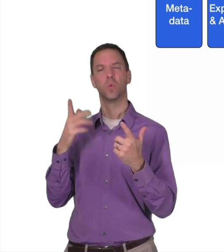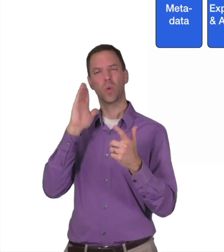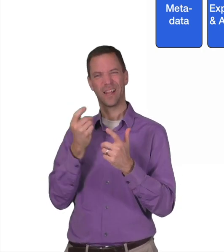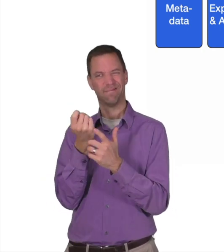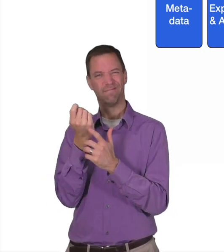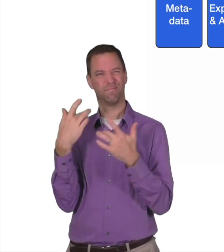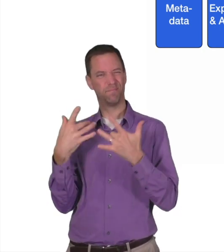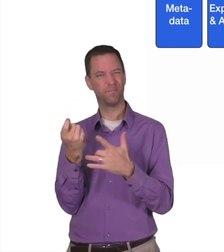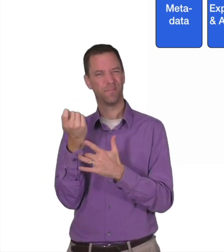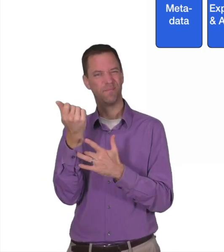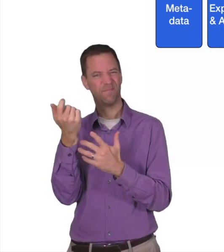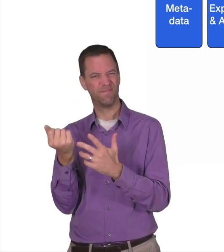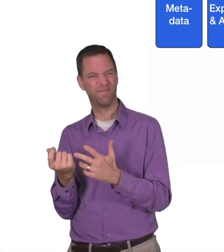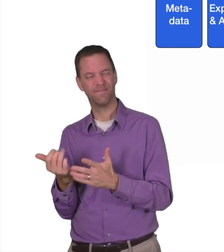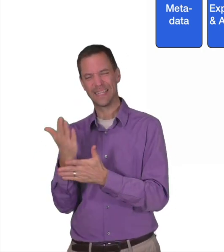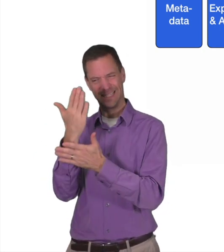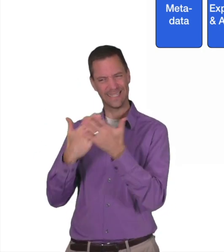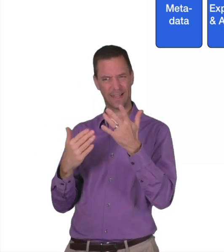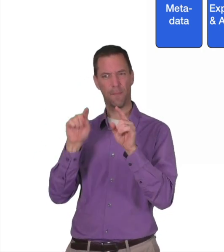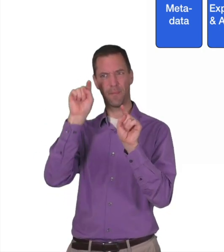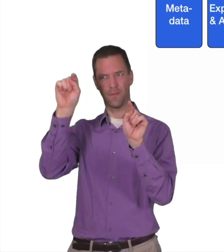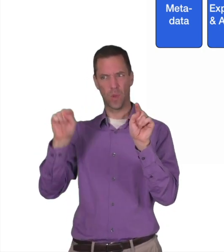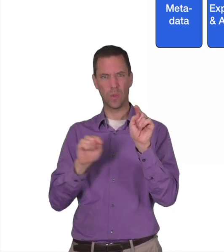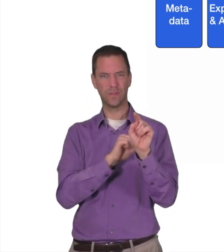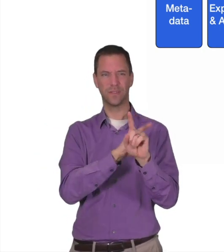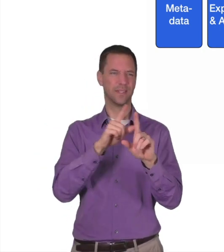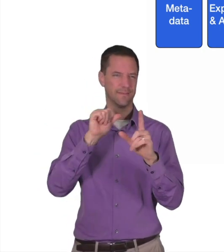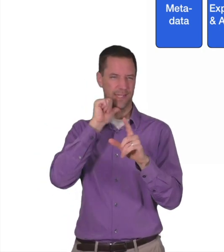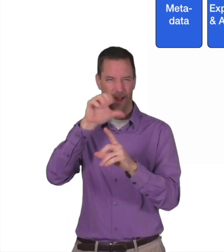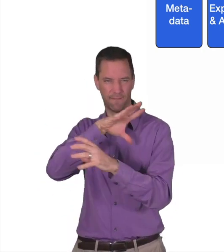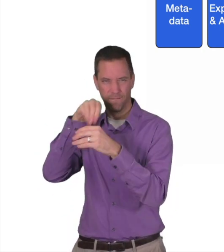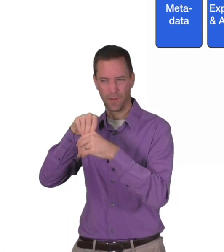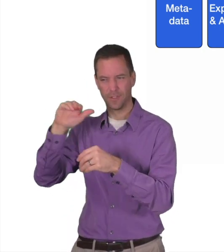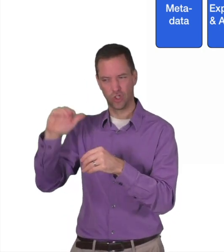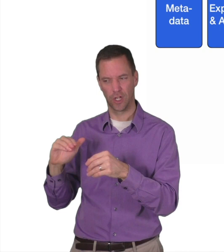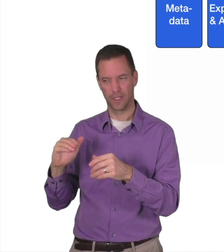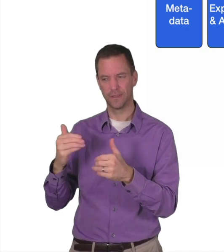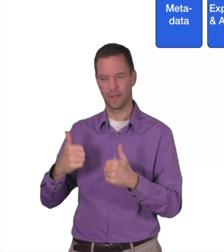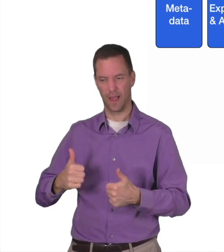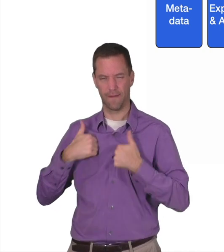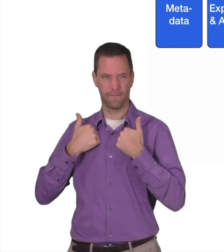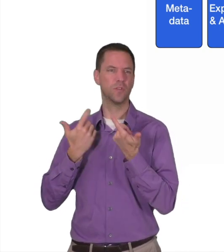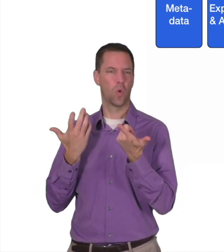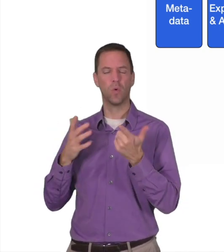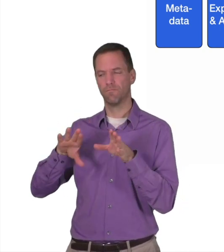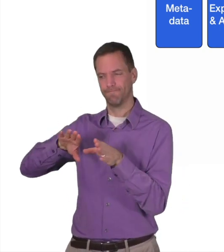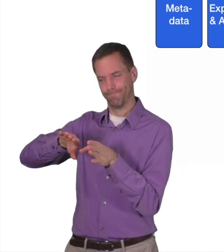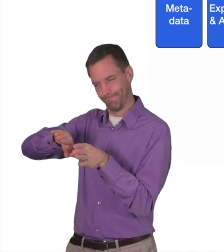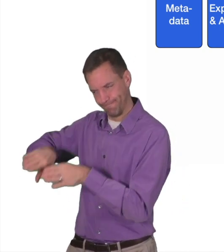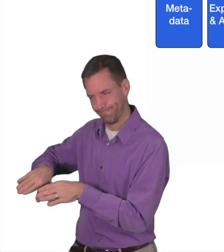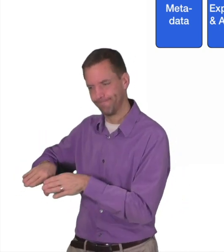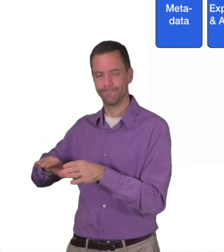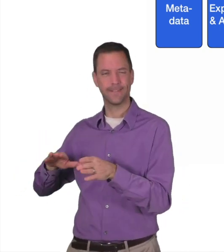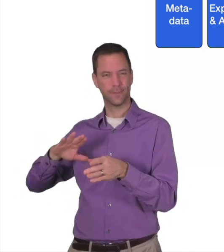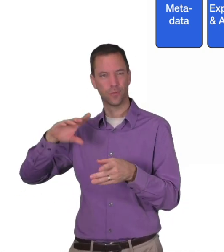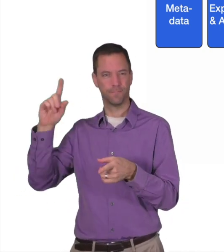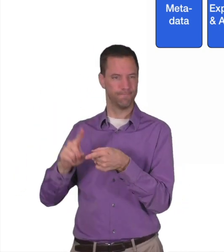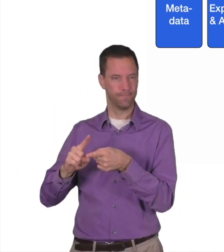of the warm-up period is to help eliminate input categories that are just not involved in the child's life. You can set those